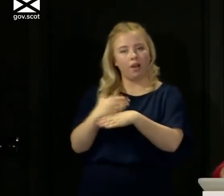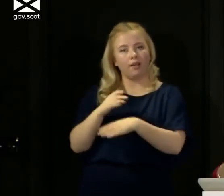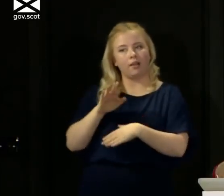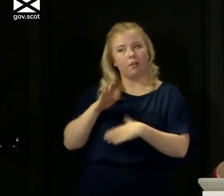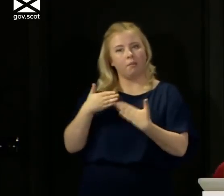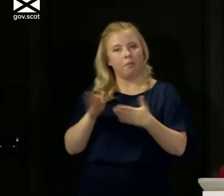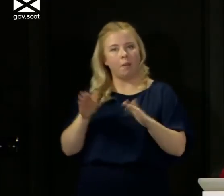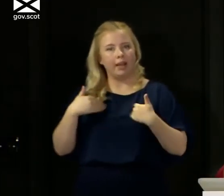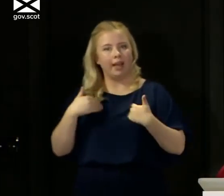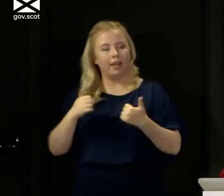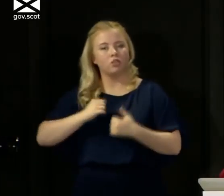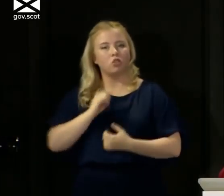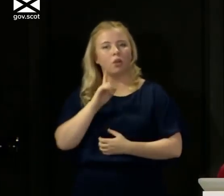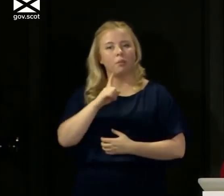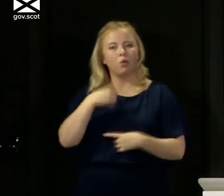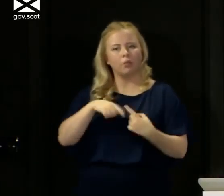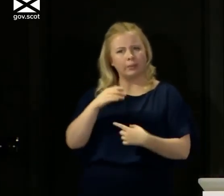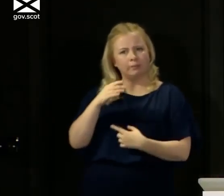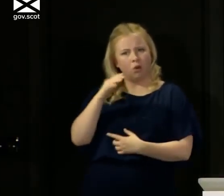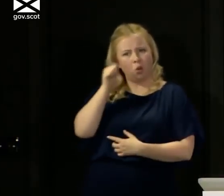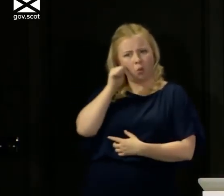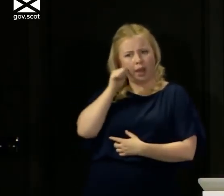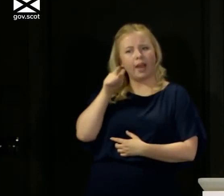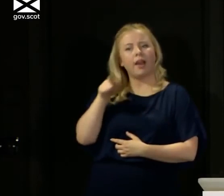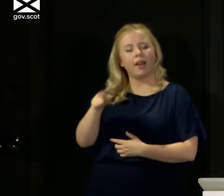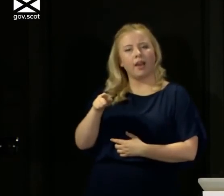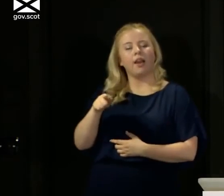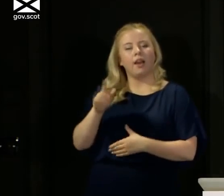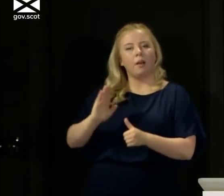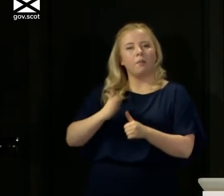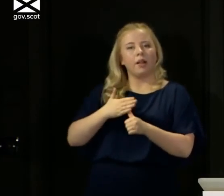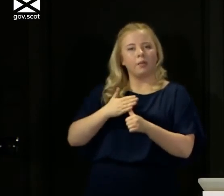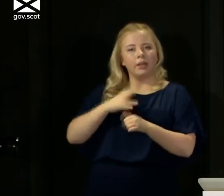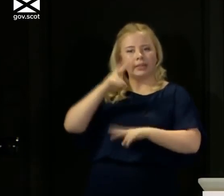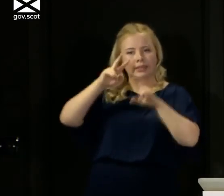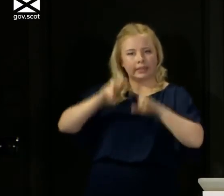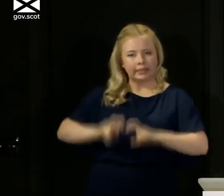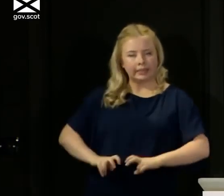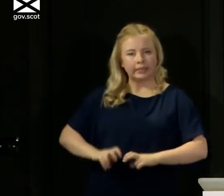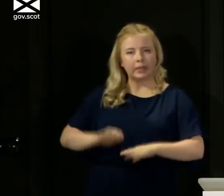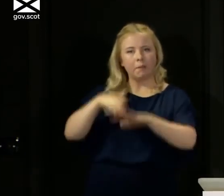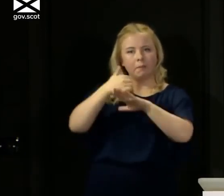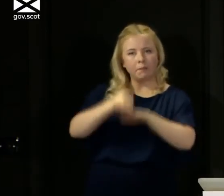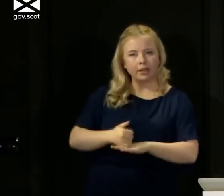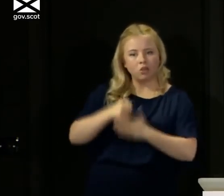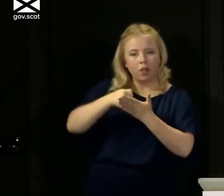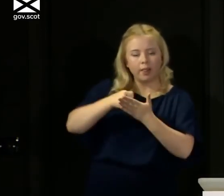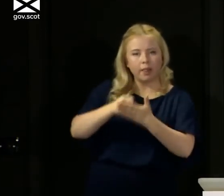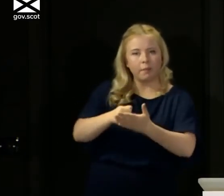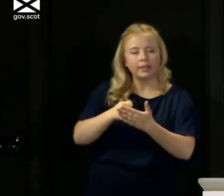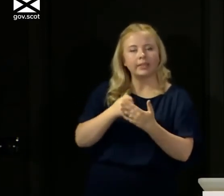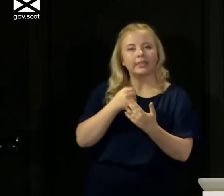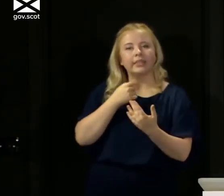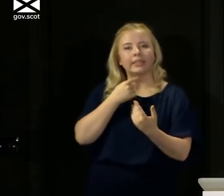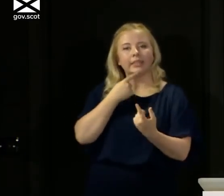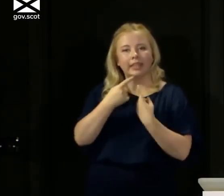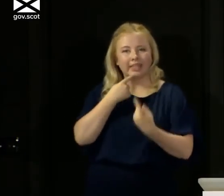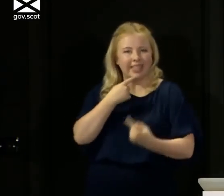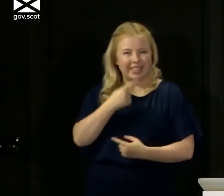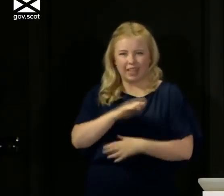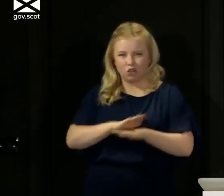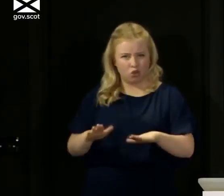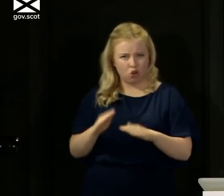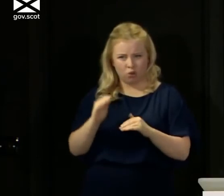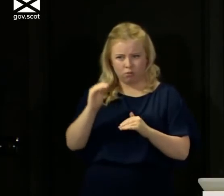reported, we are very mindful that while that preliminary analysis based on limited data said that there didn't appear to be